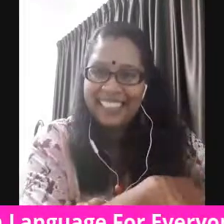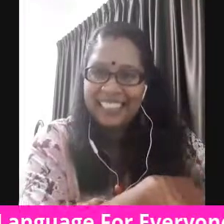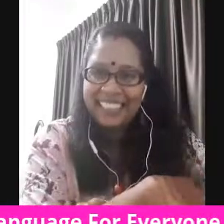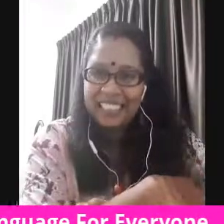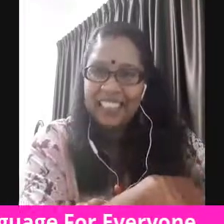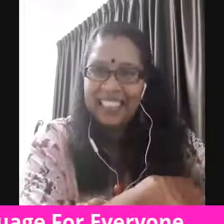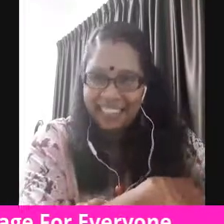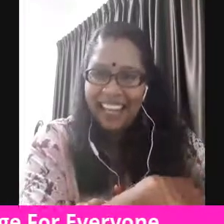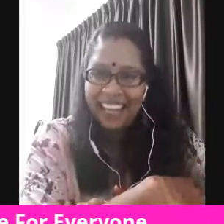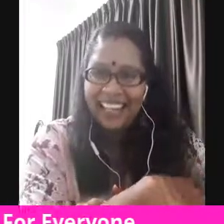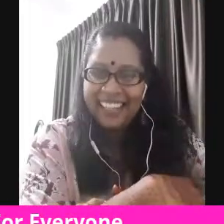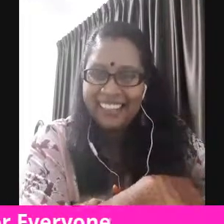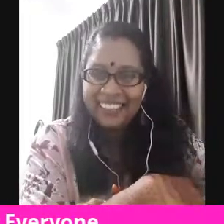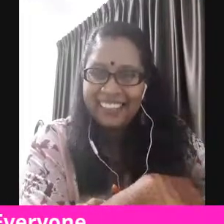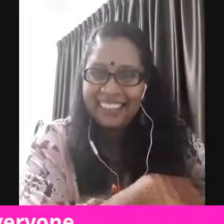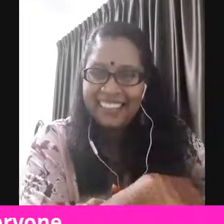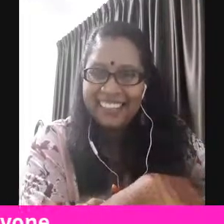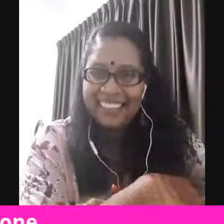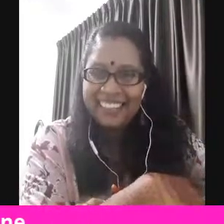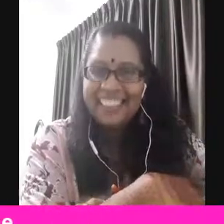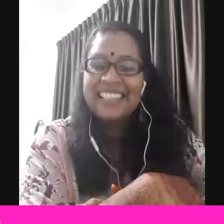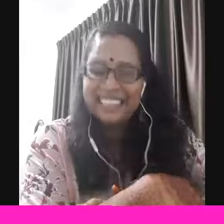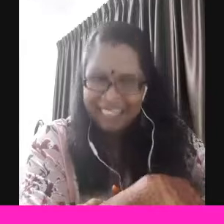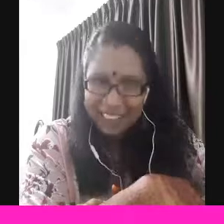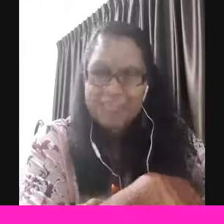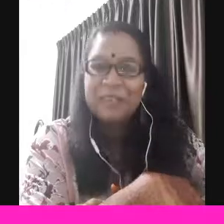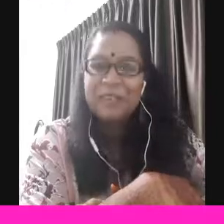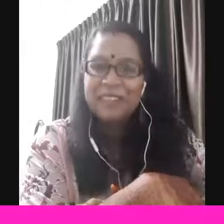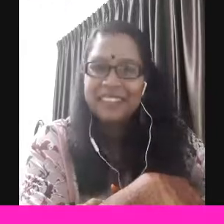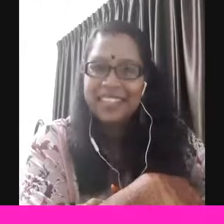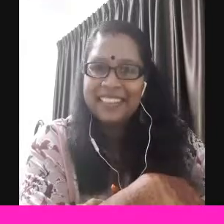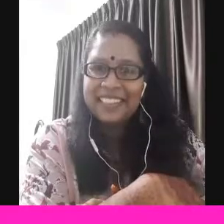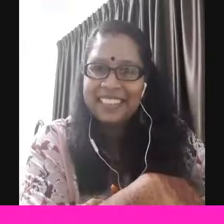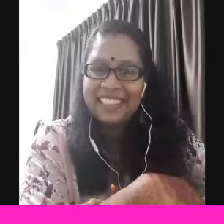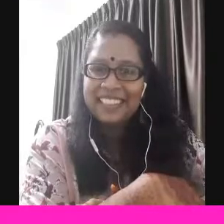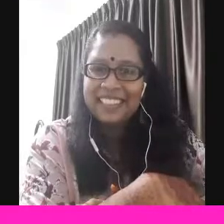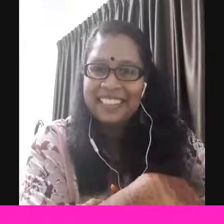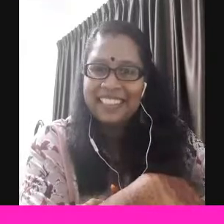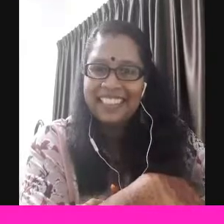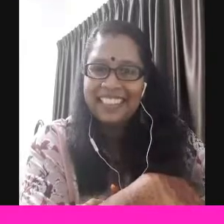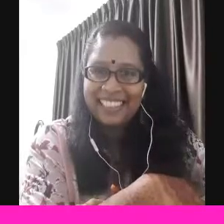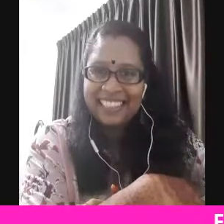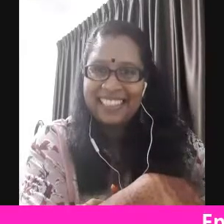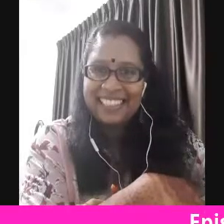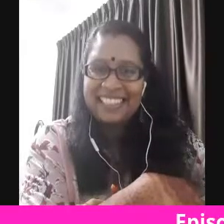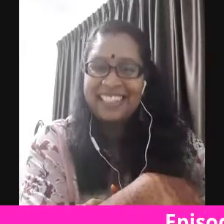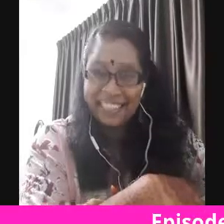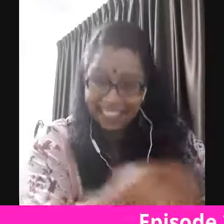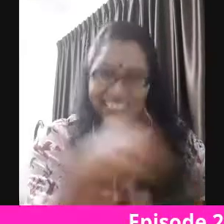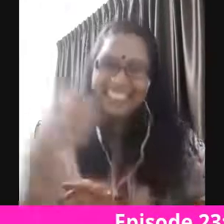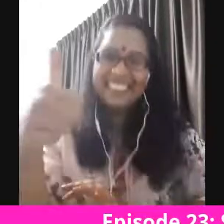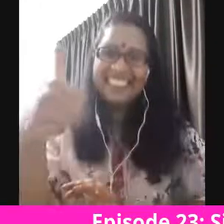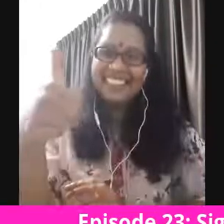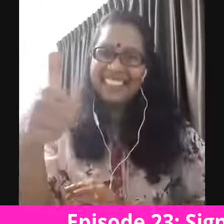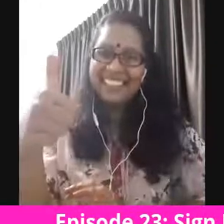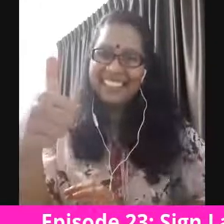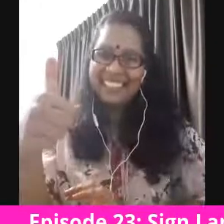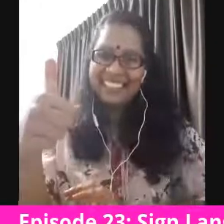A, Yeah, correct. B. So Priya can Yes, follow, I guess. C, Yeah.